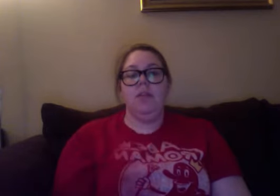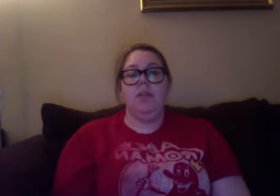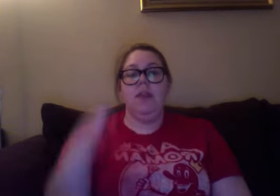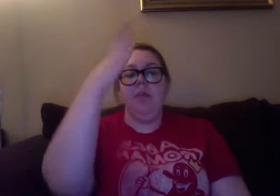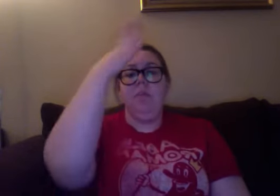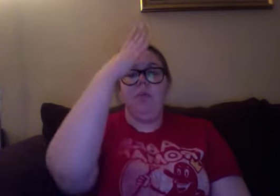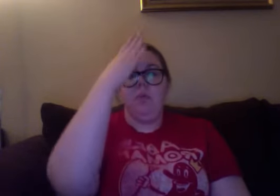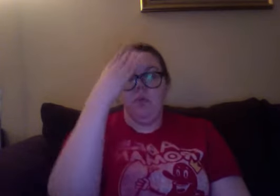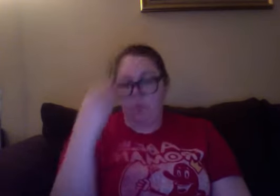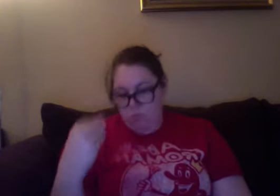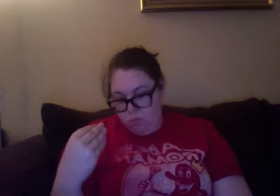Sleep?